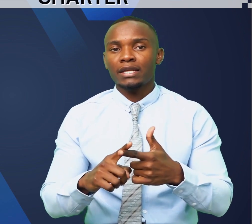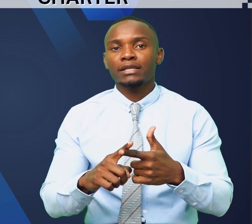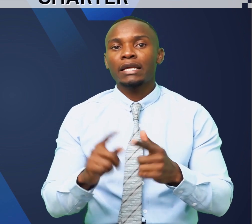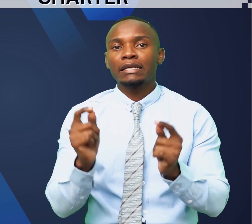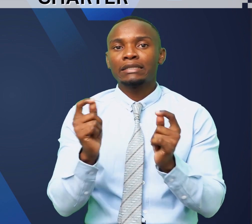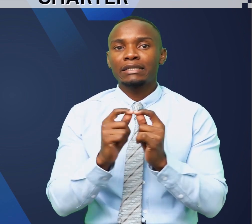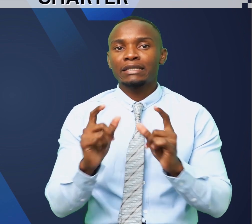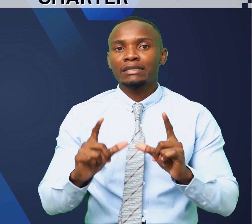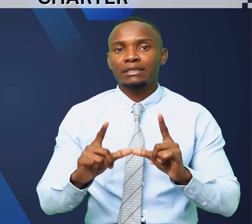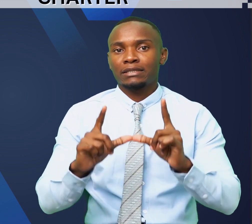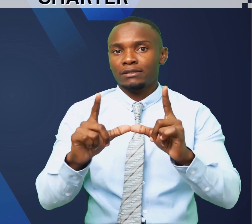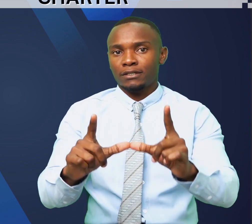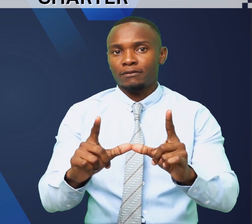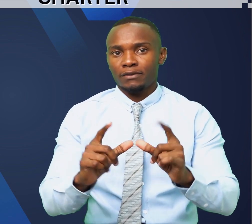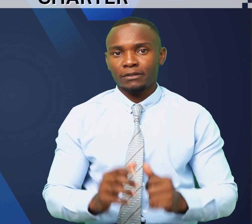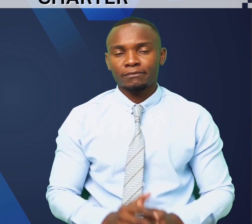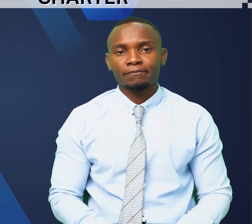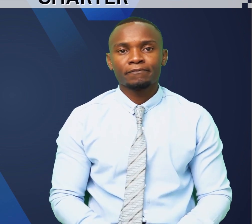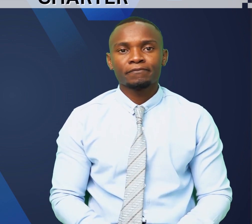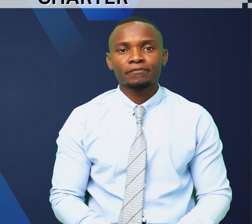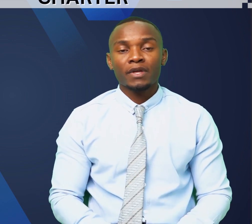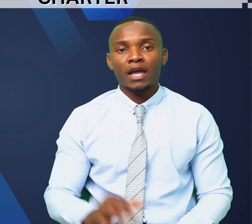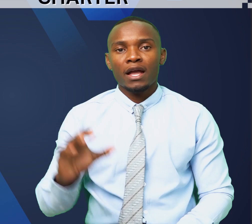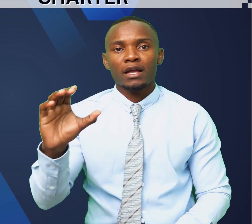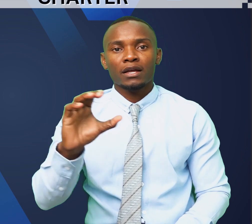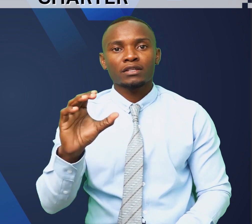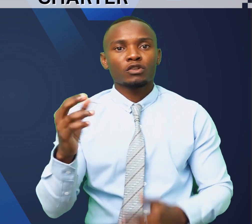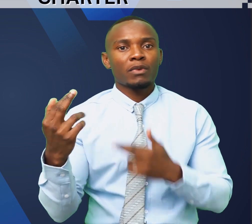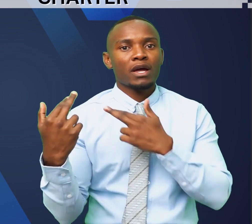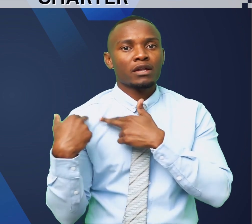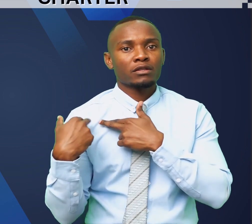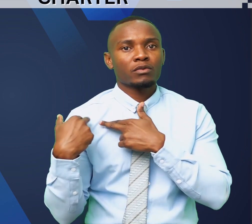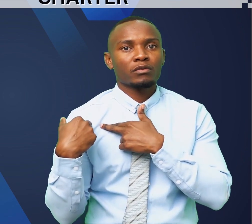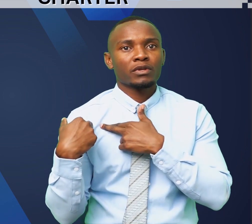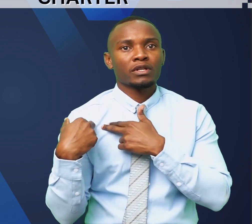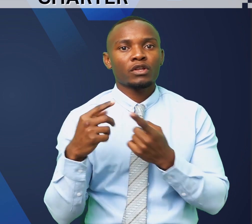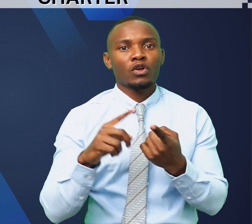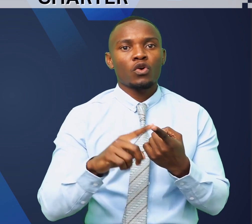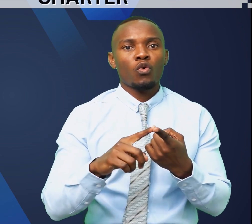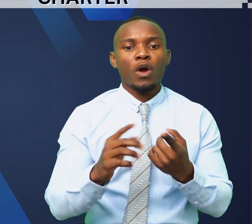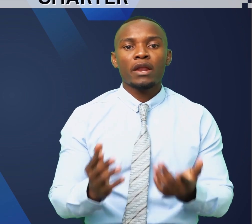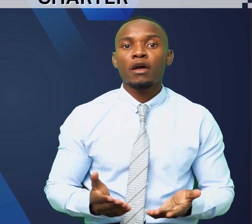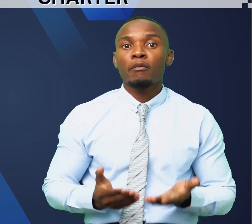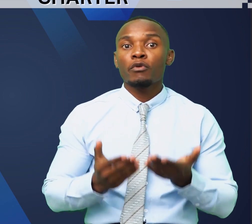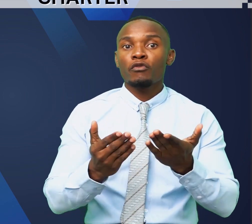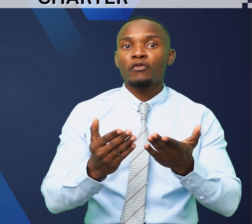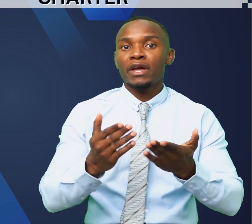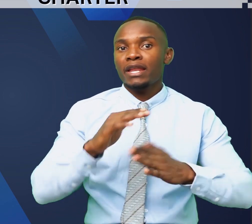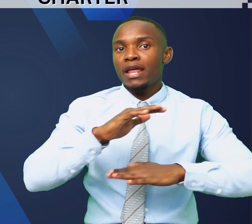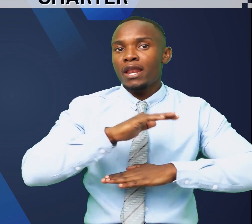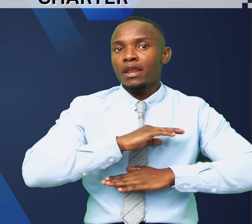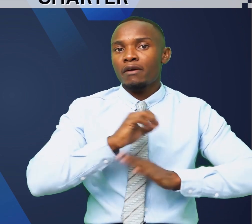test certificates. Customer obligation: 1. Provide adequate